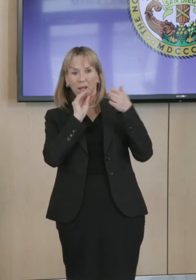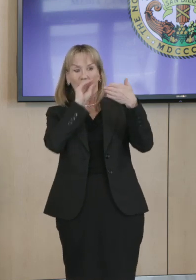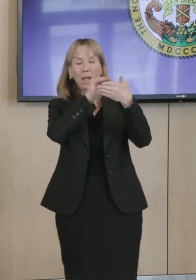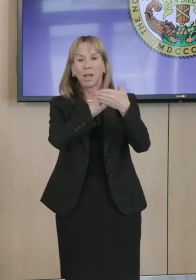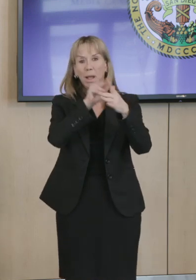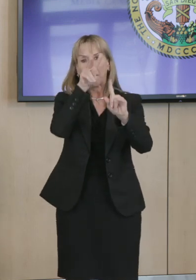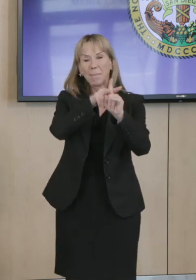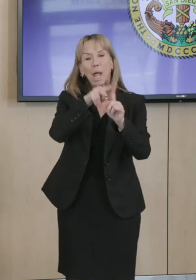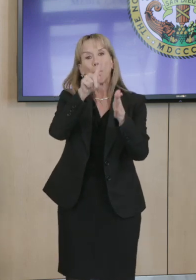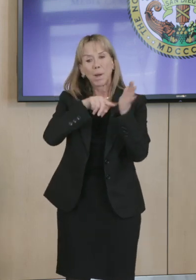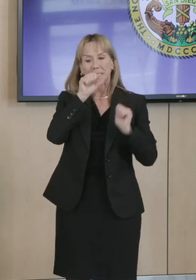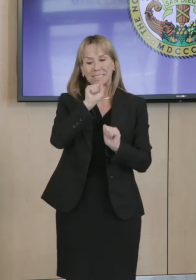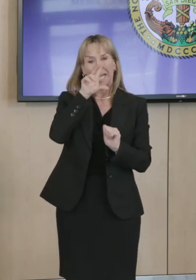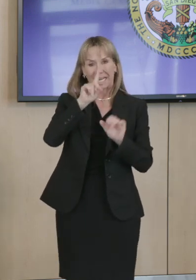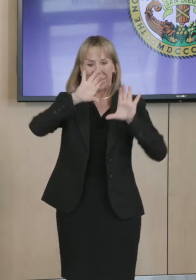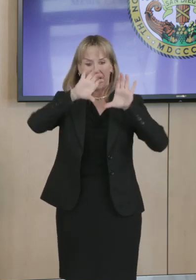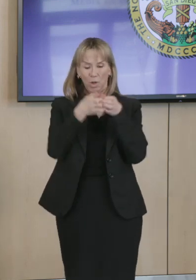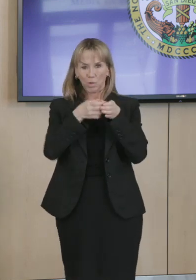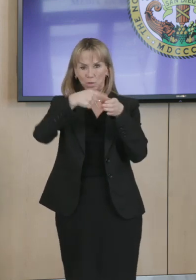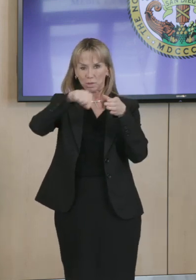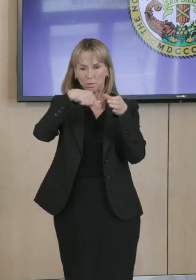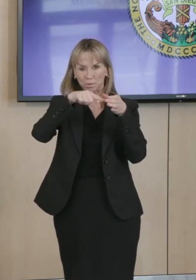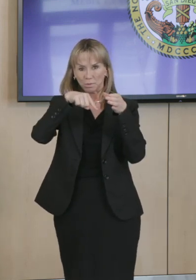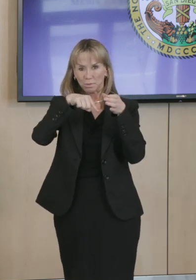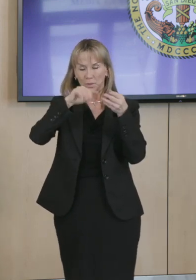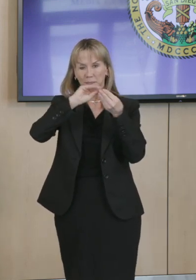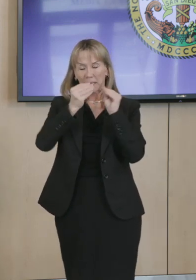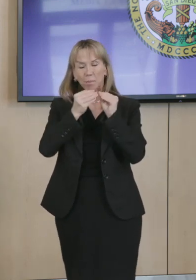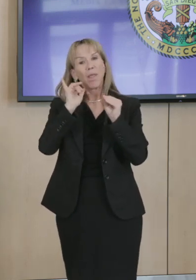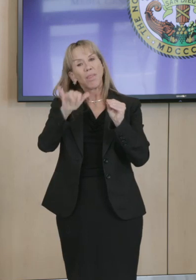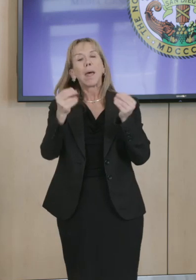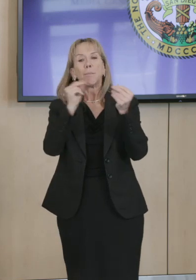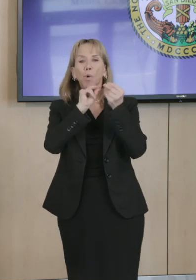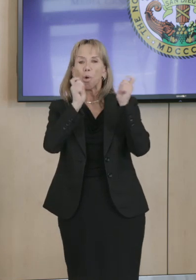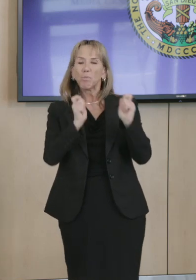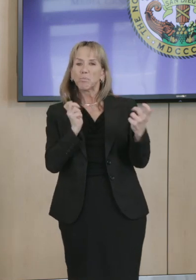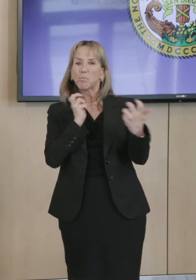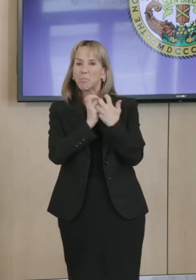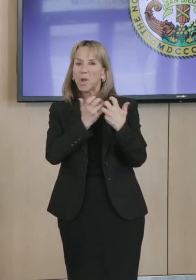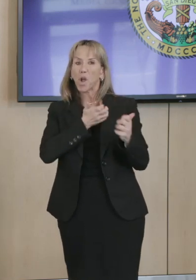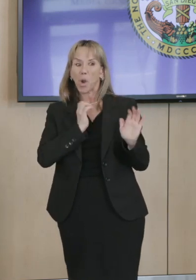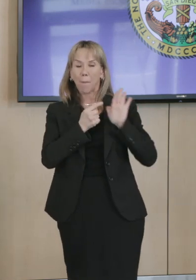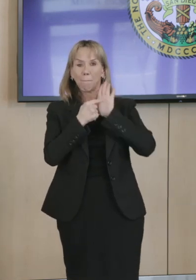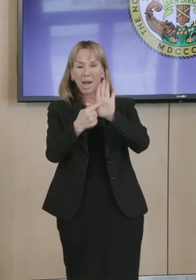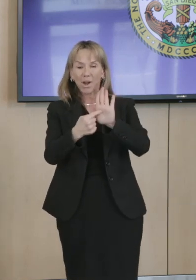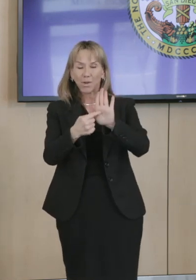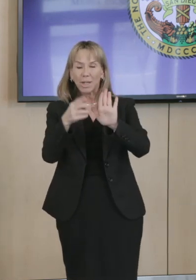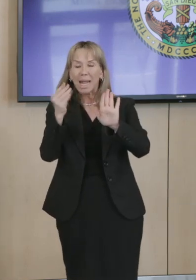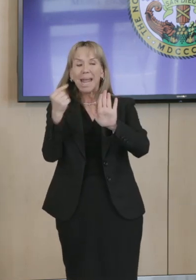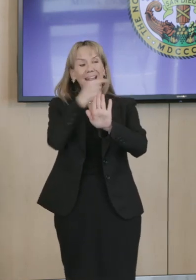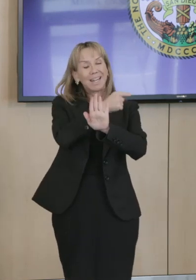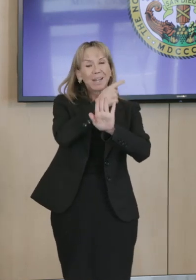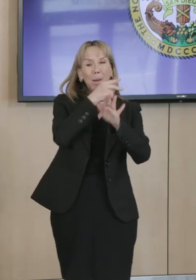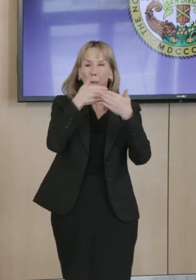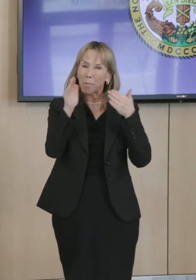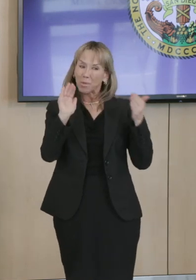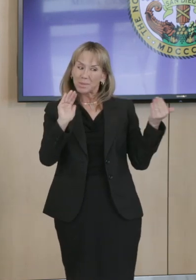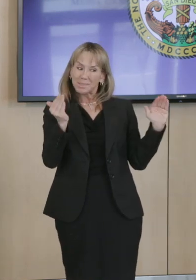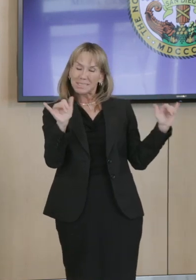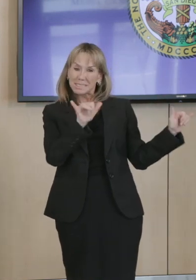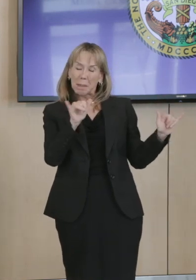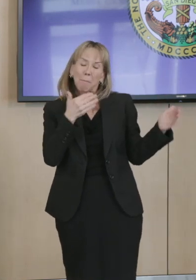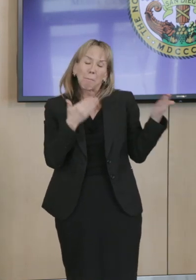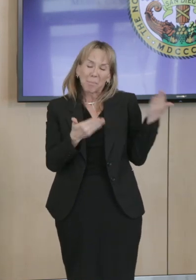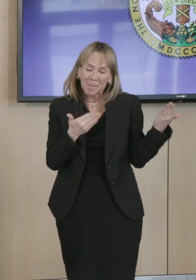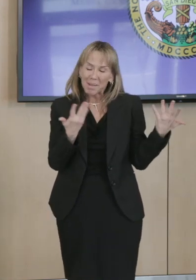to a little bit more of a refined model. It may, in fact, show not too much difference than what the Penn model shows, but we are actively